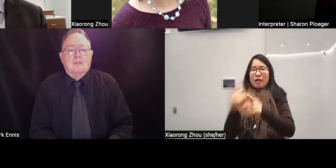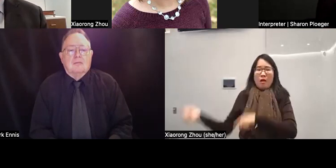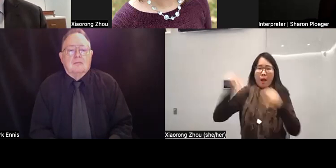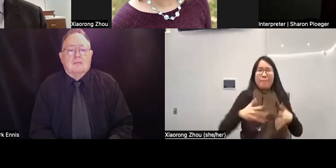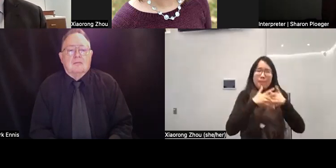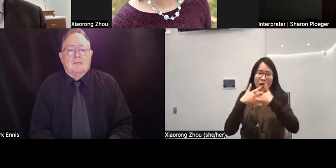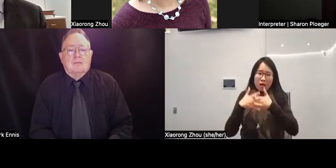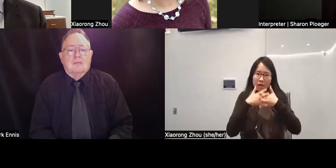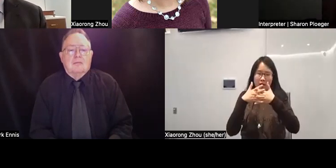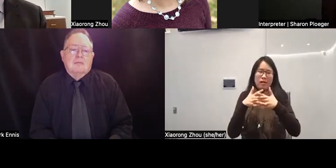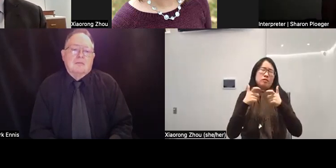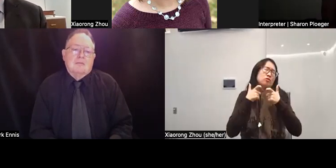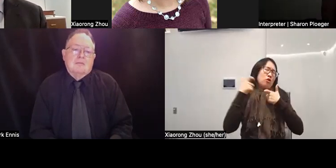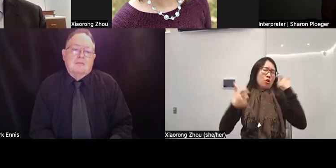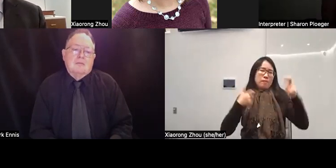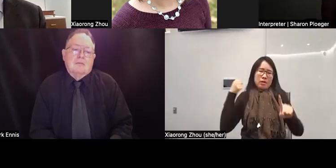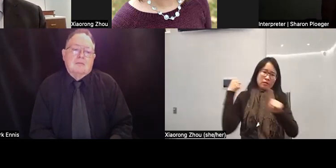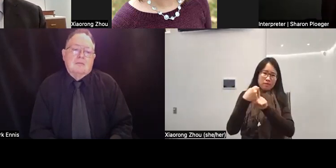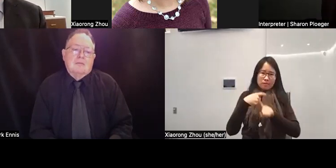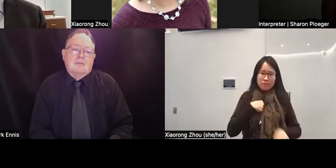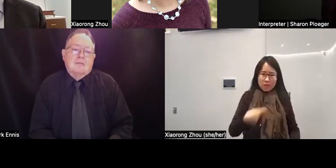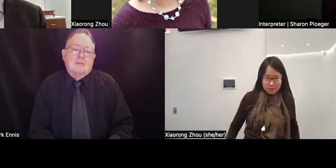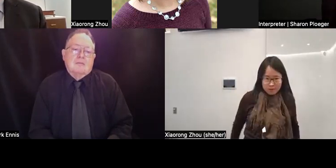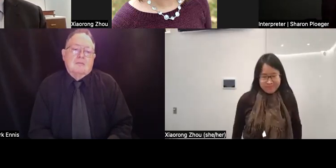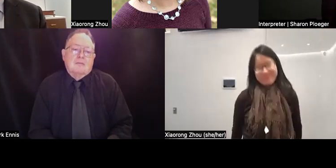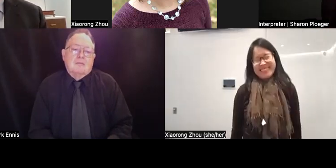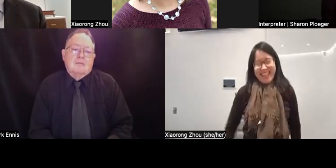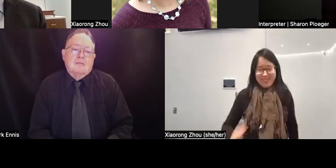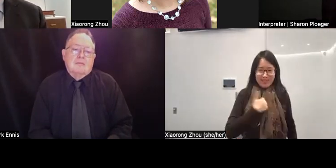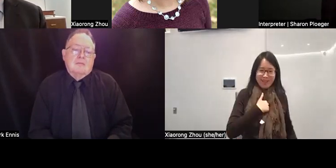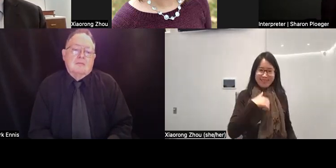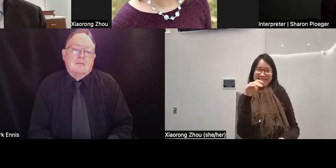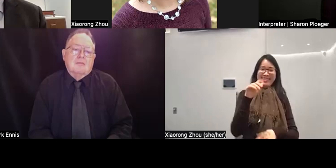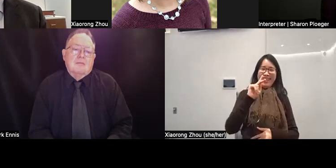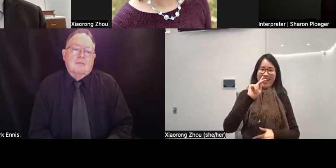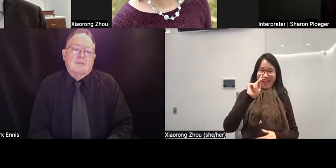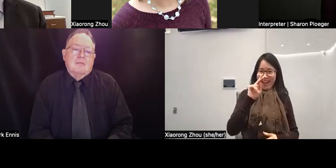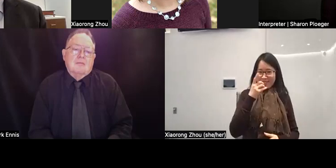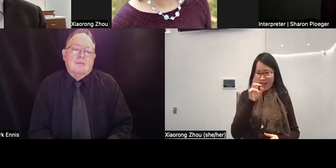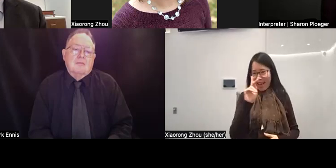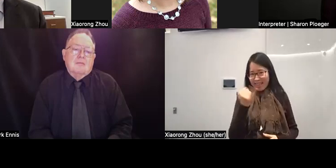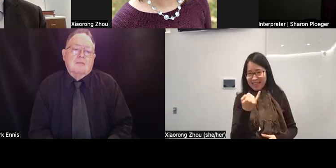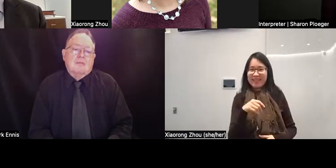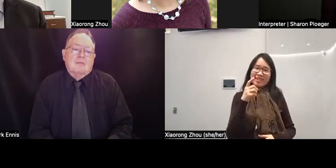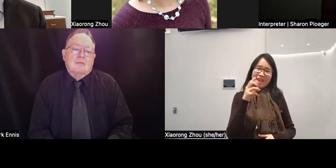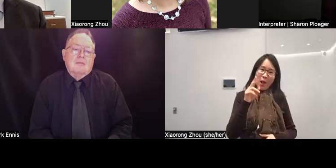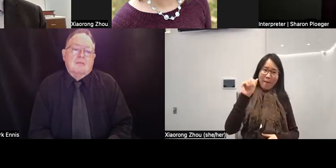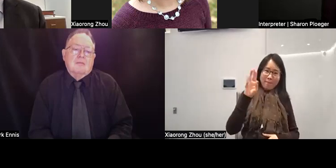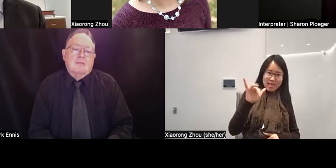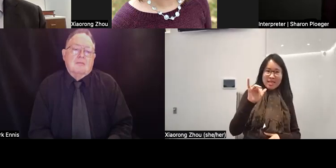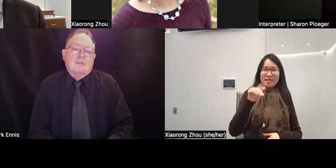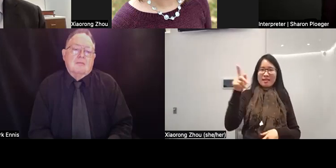door. And when I graduated, I was able to come to America, and that is what truly impacted me when I came here,